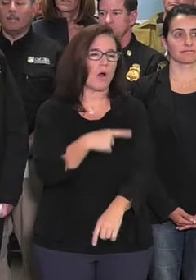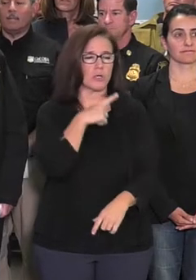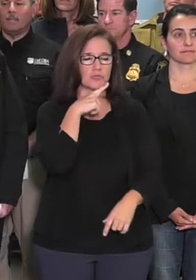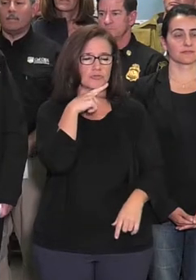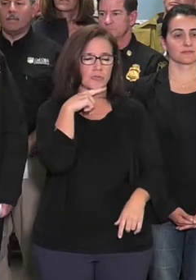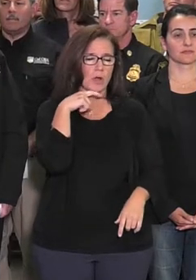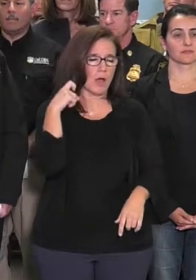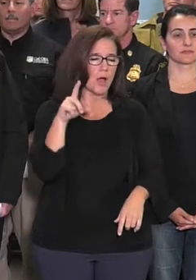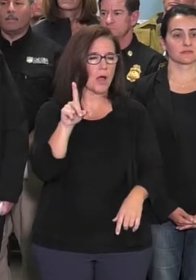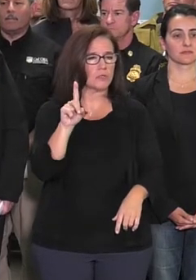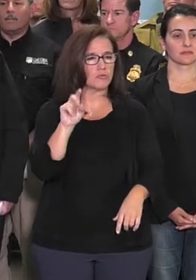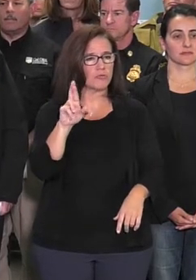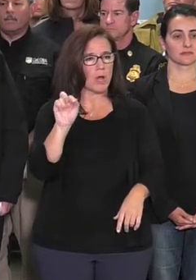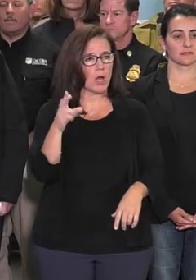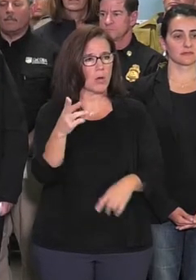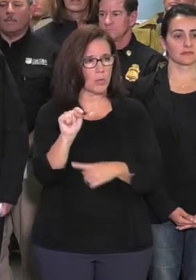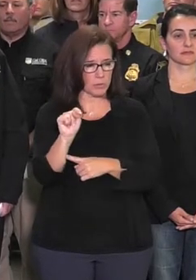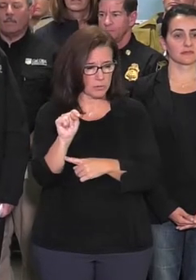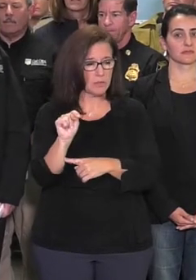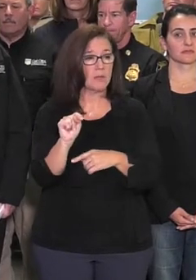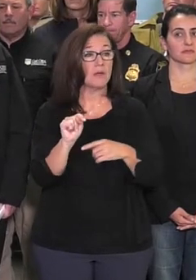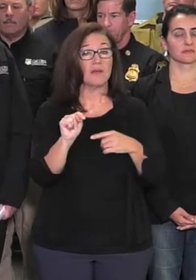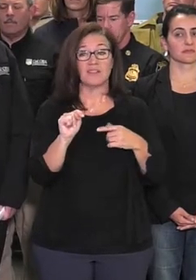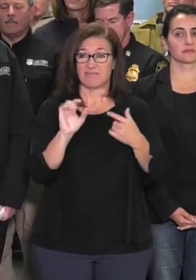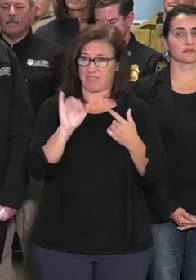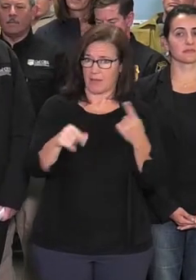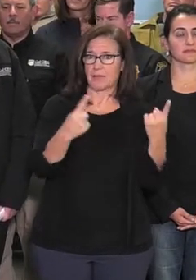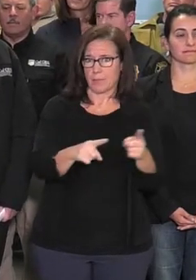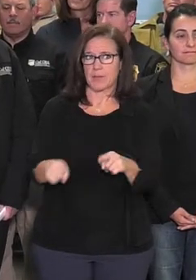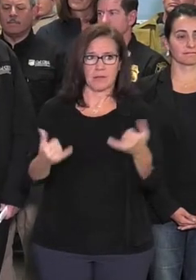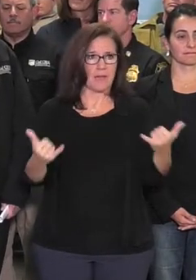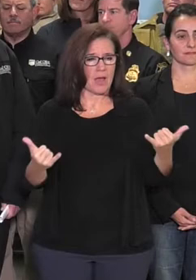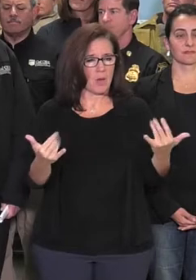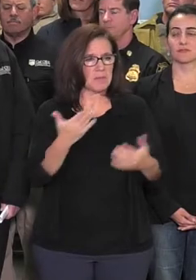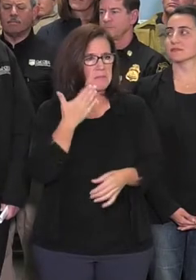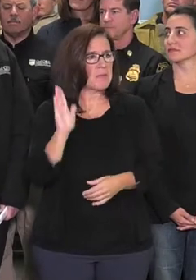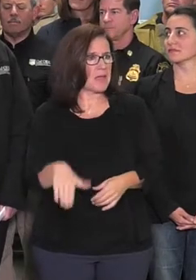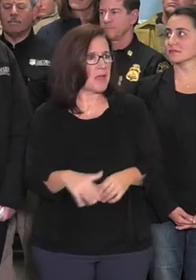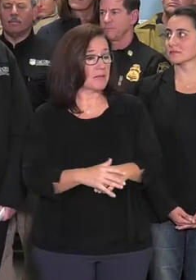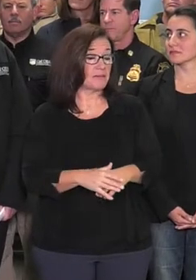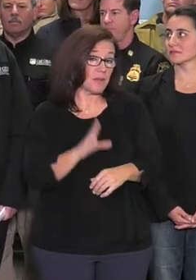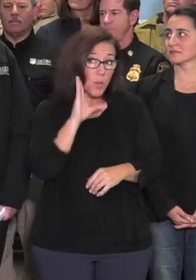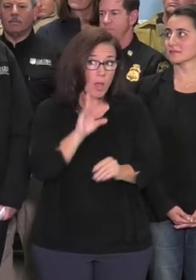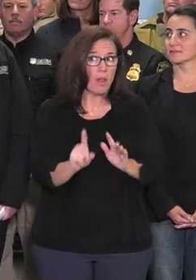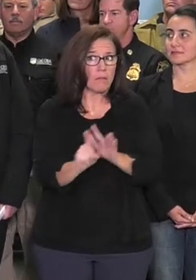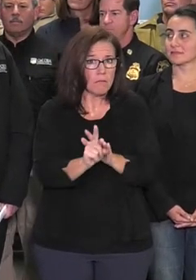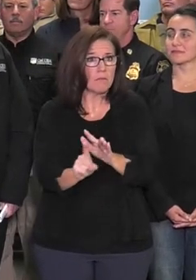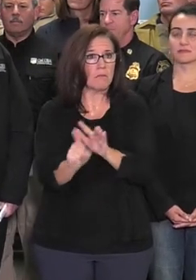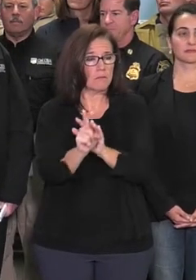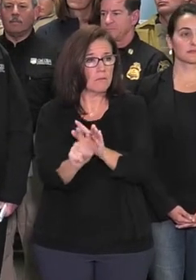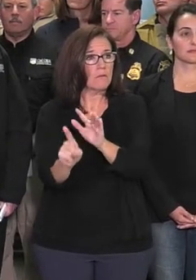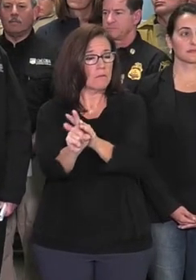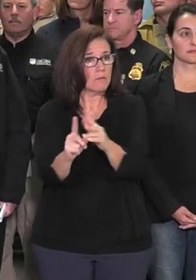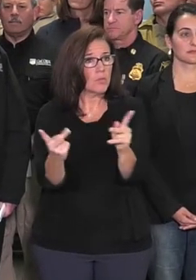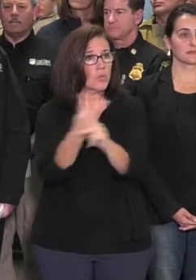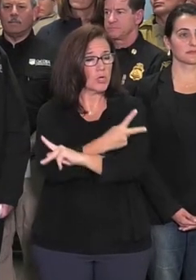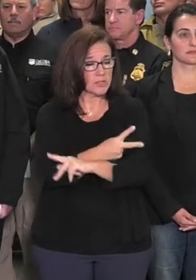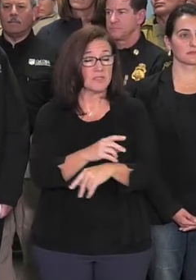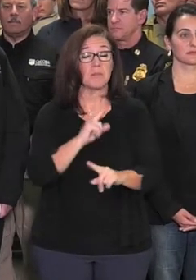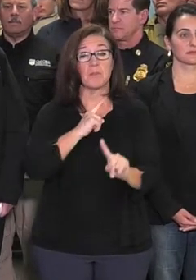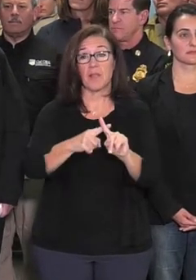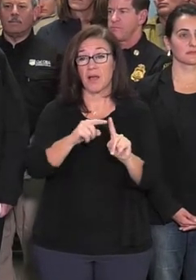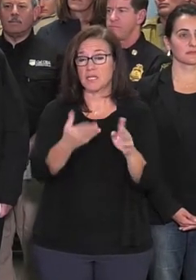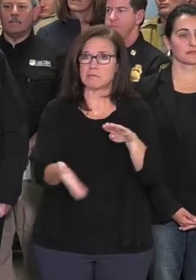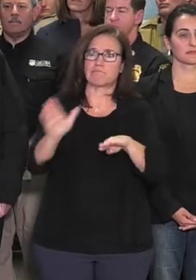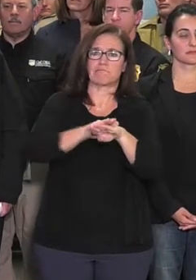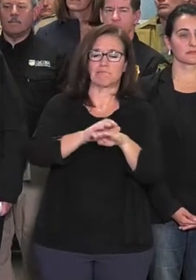those returning very bad, and we're going to get them returning more often. And then with climate change,